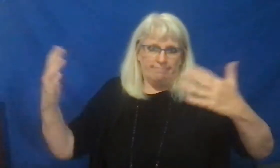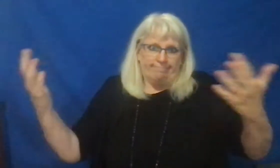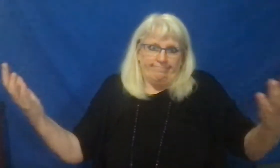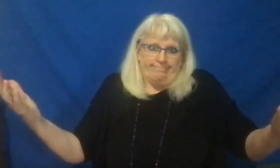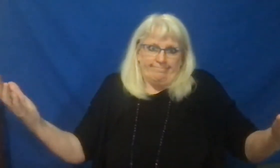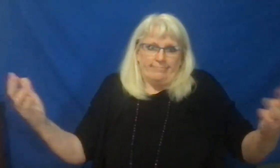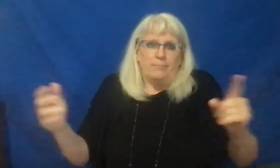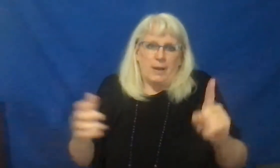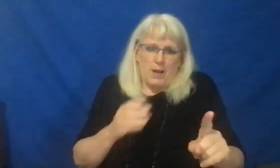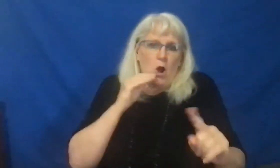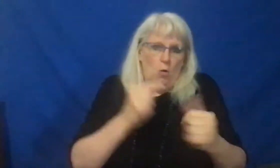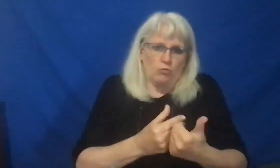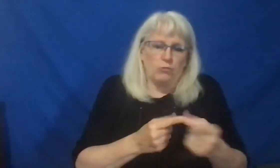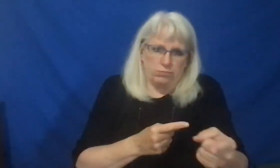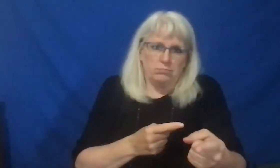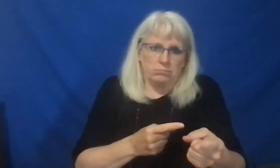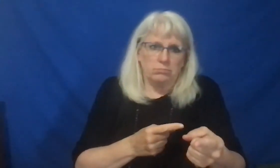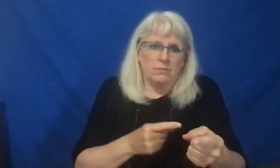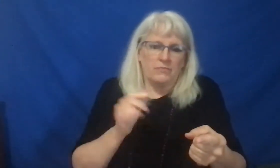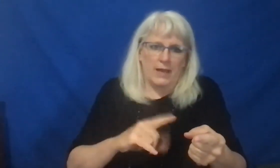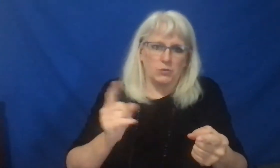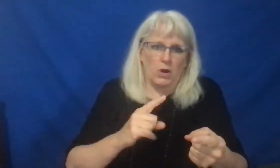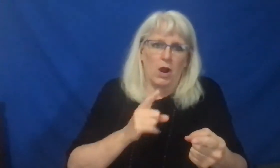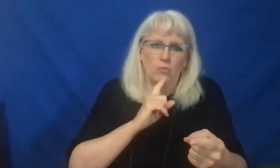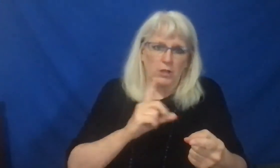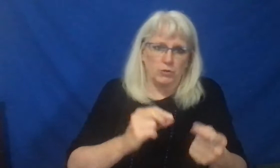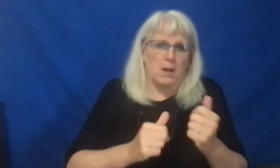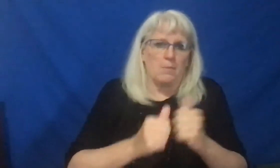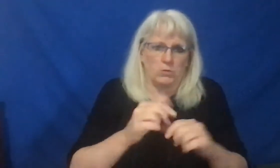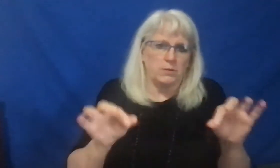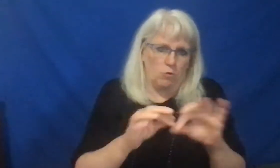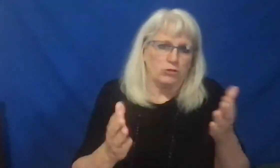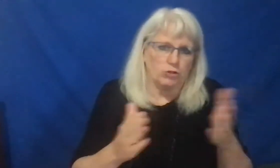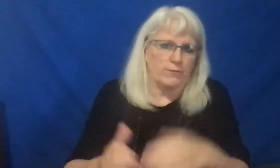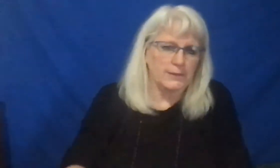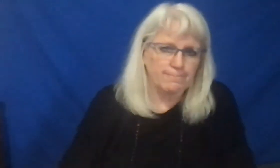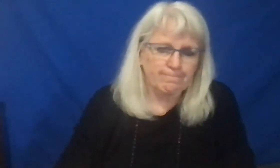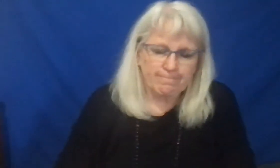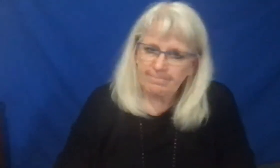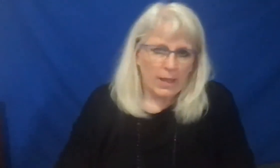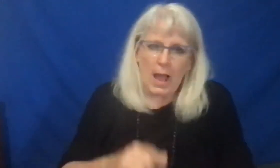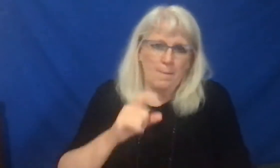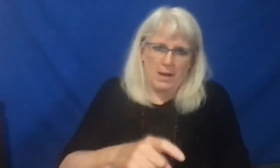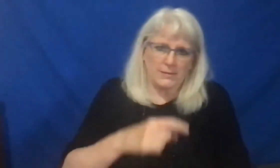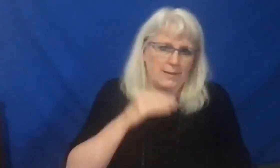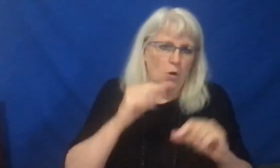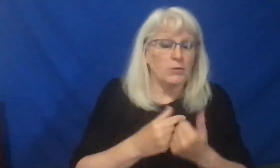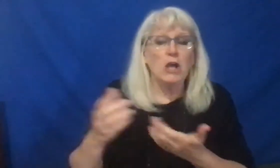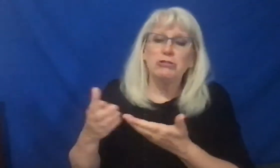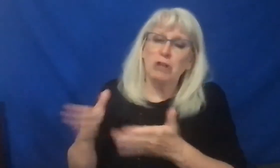the place where I'm the most grounded, where I am rooted. I have to be rooted in a home group. General service is amazing, and I hope to share some